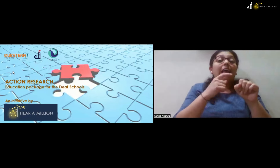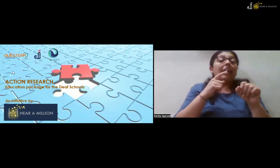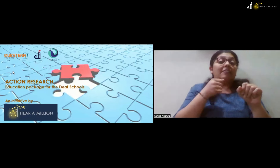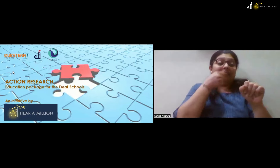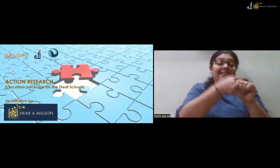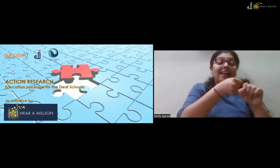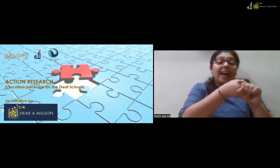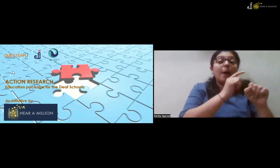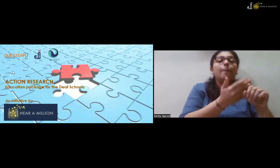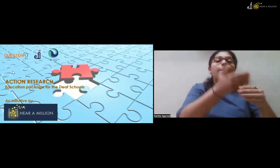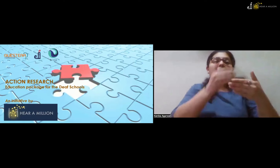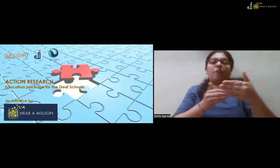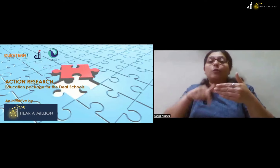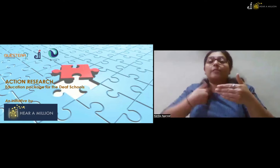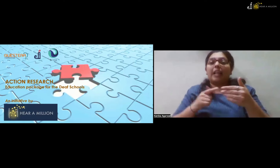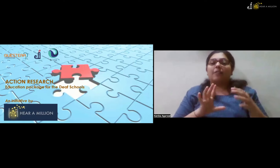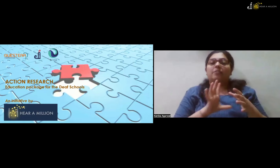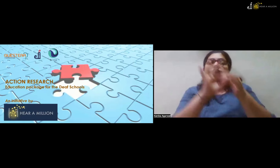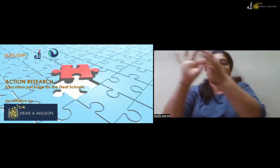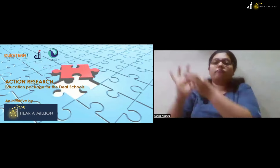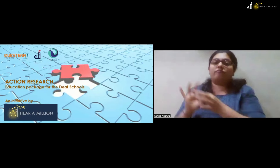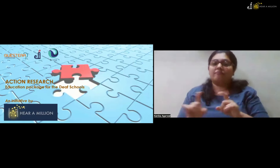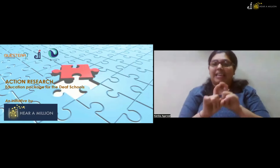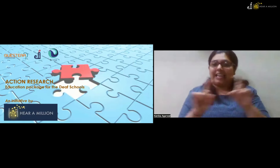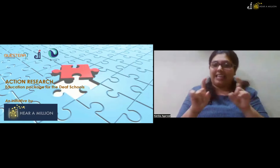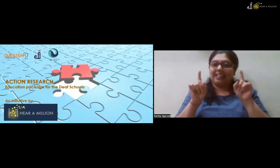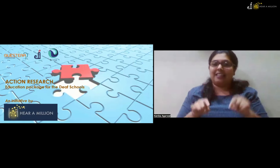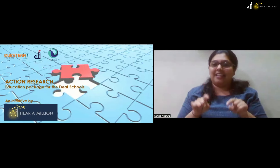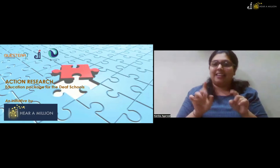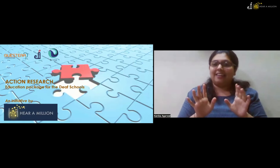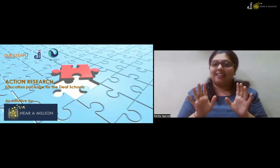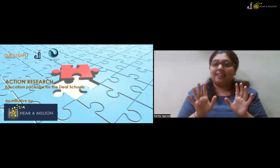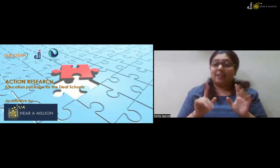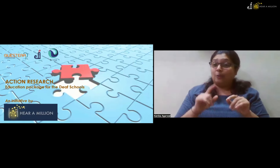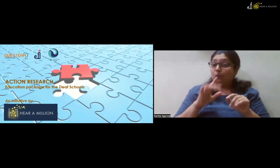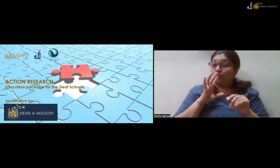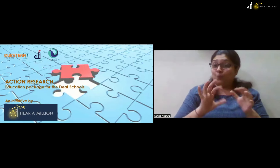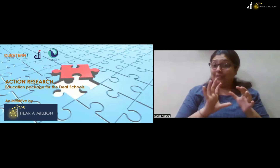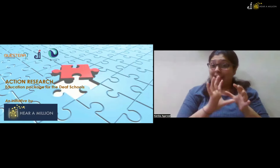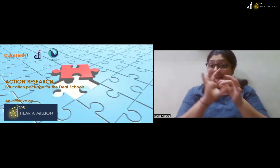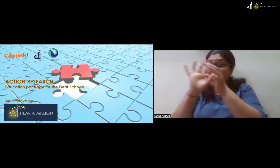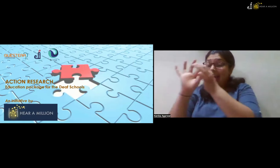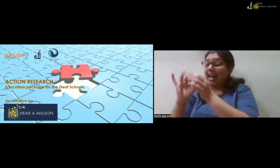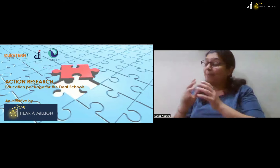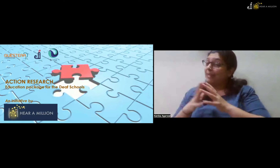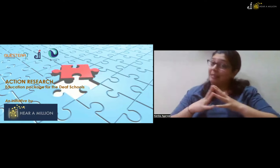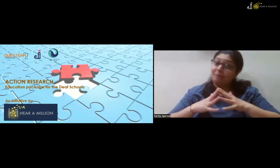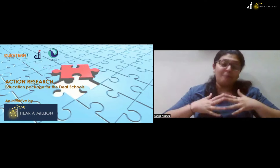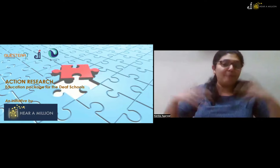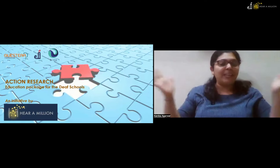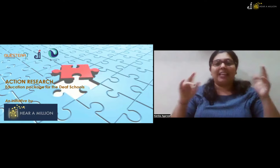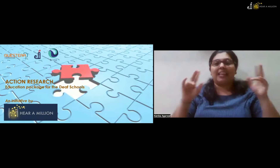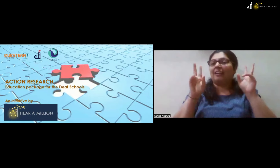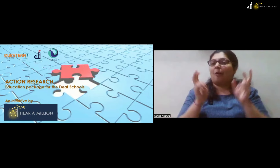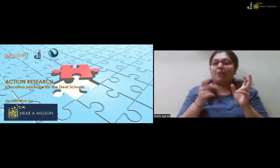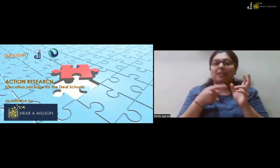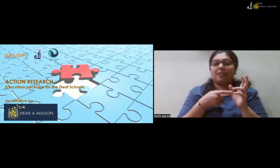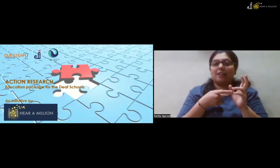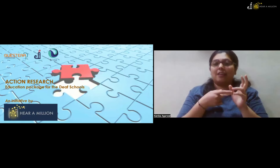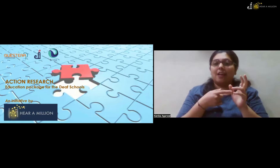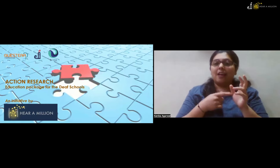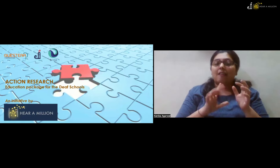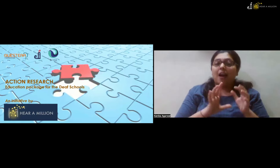So we have to fight for it. But before the fight, we need to be united.